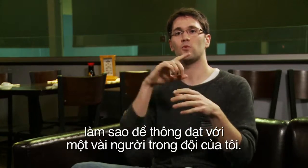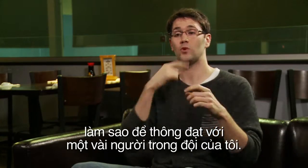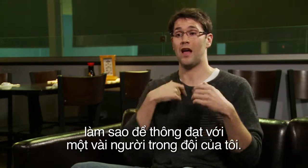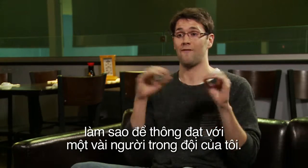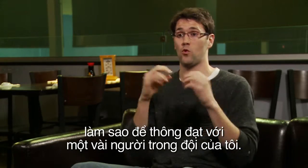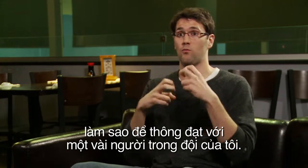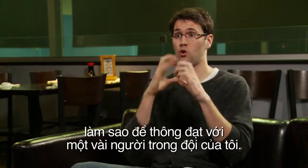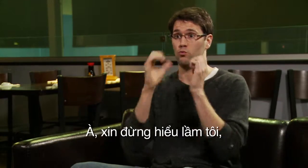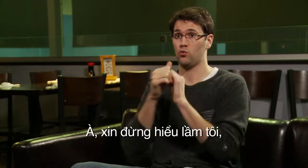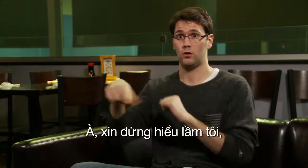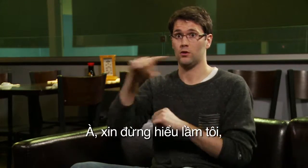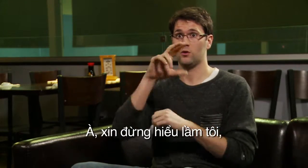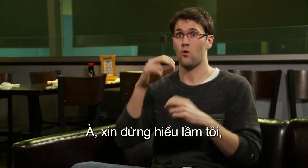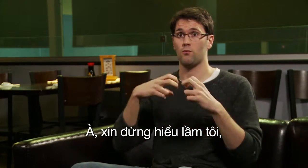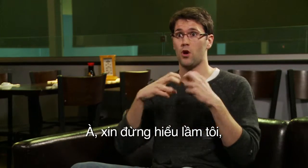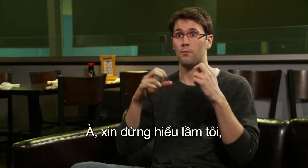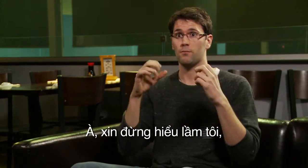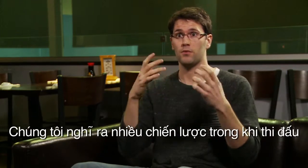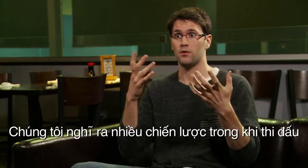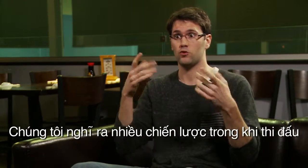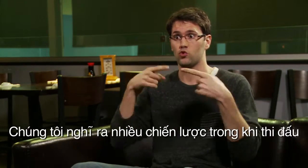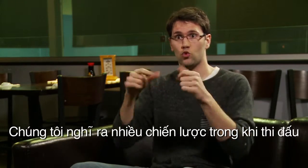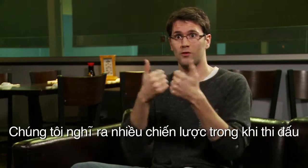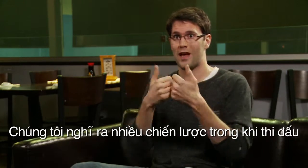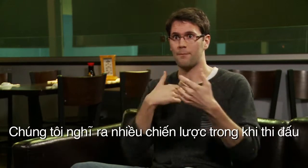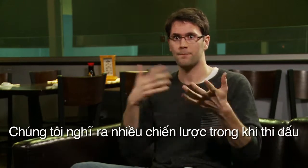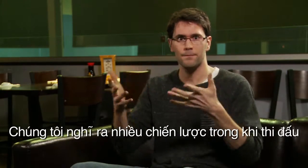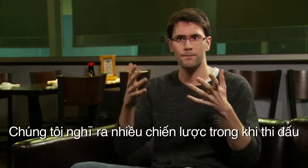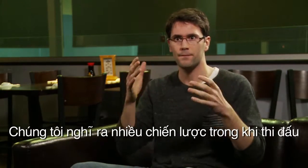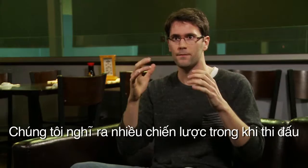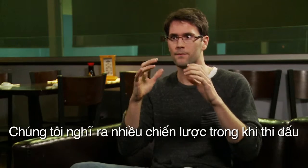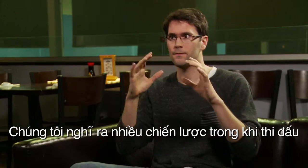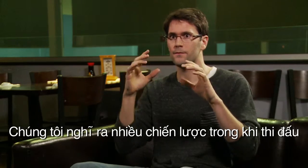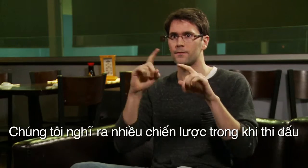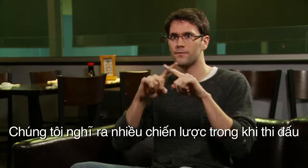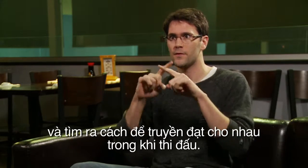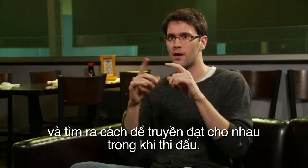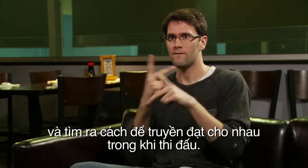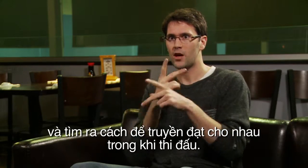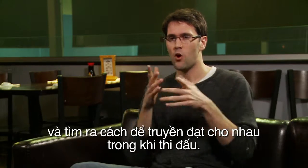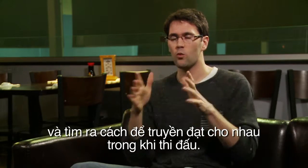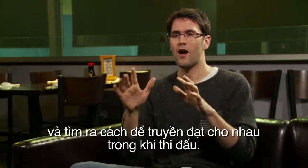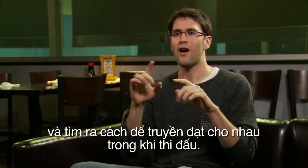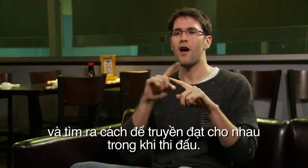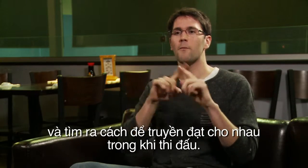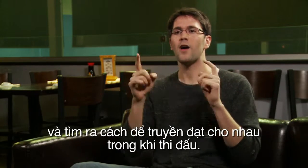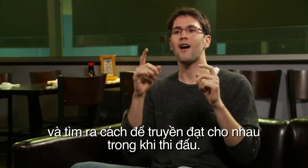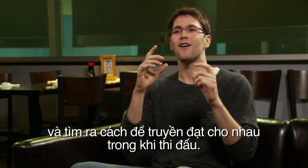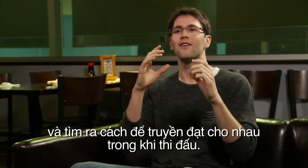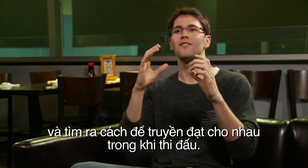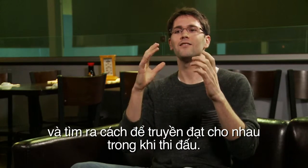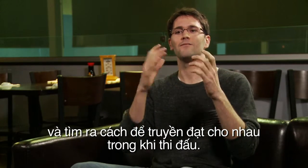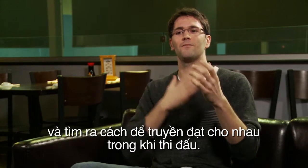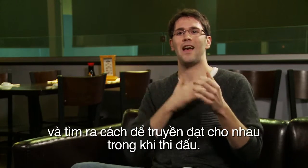sports teams. Don't get me wrong. We came up with strategies during the games. And we figured out ways to communicate during the games.